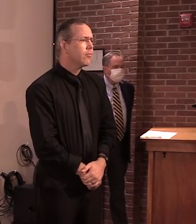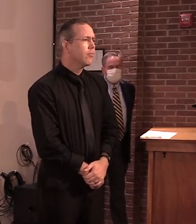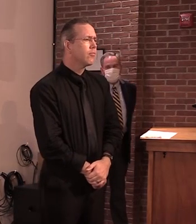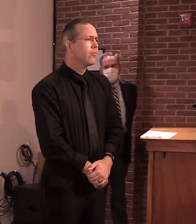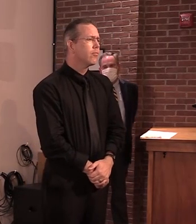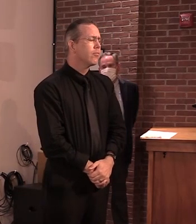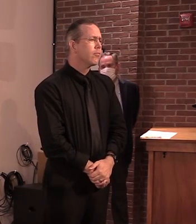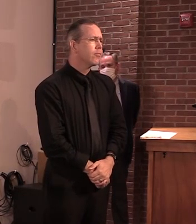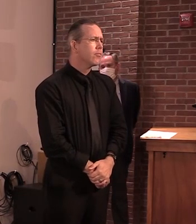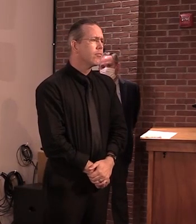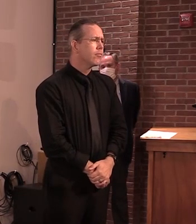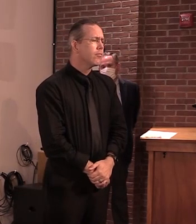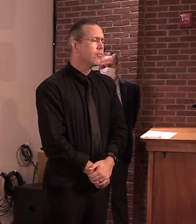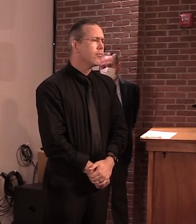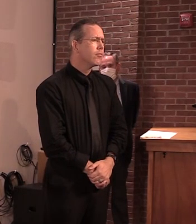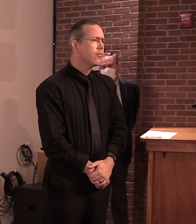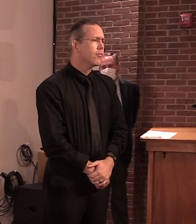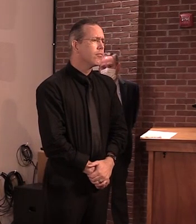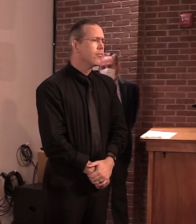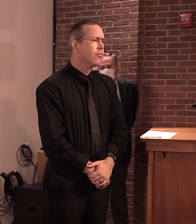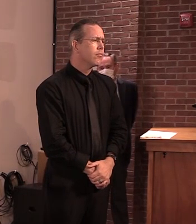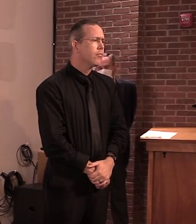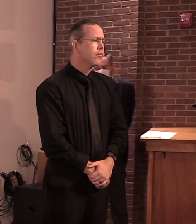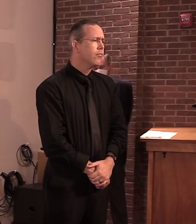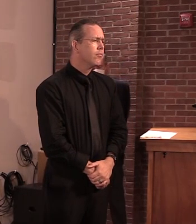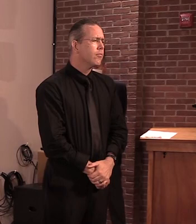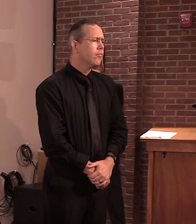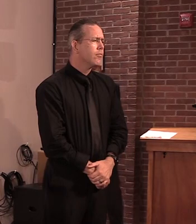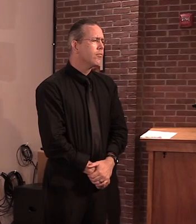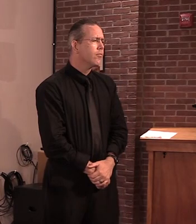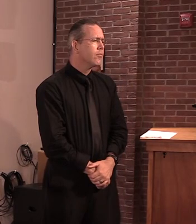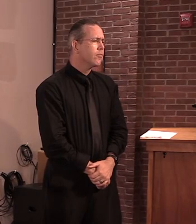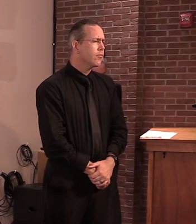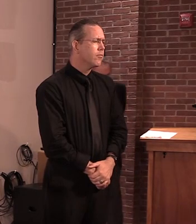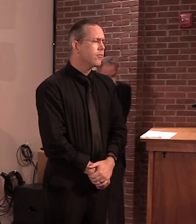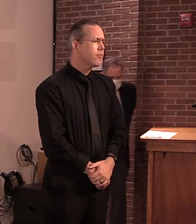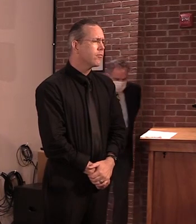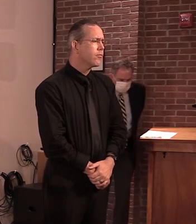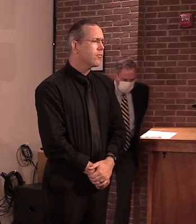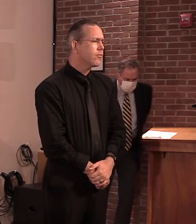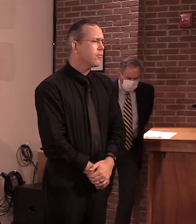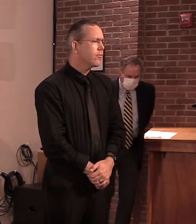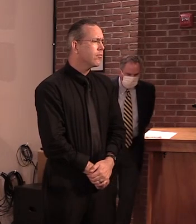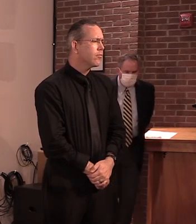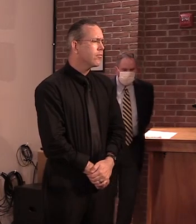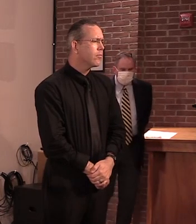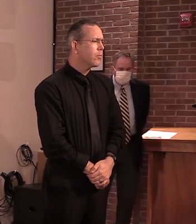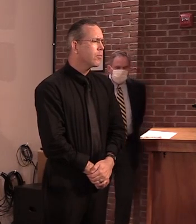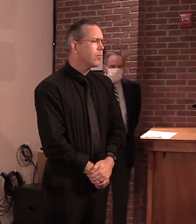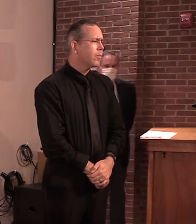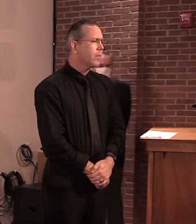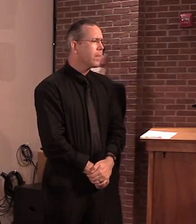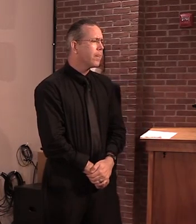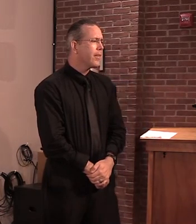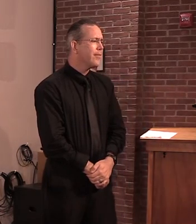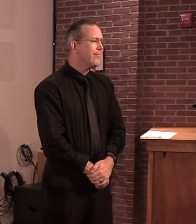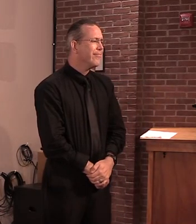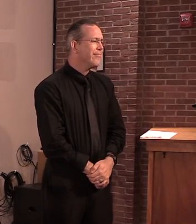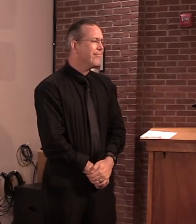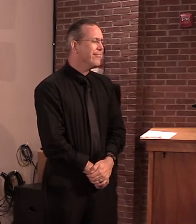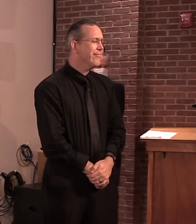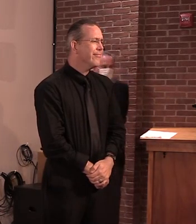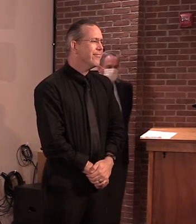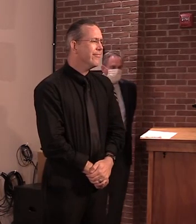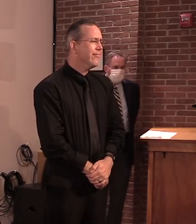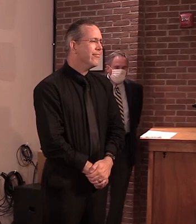Yes, this is also about schools. Where did this September 8th date come from? It seems like it caught some